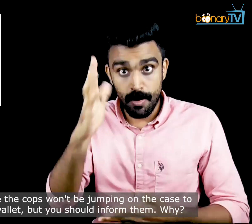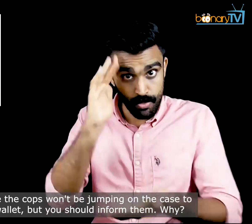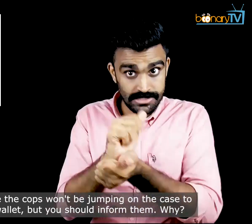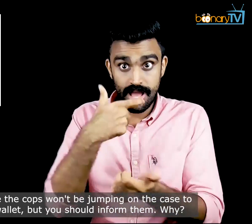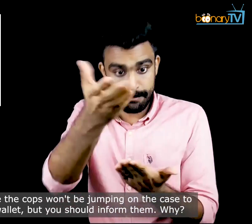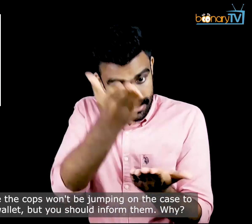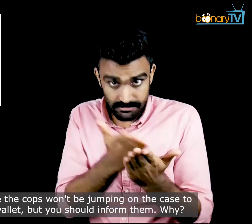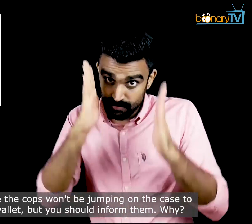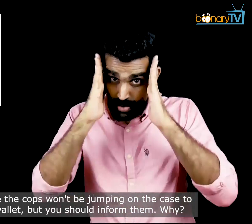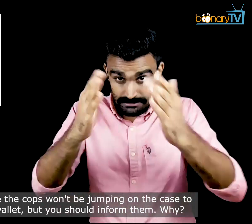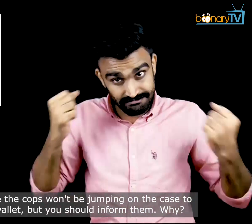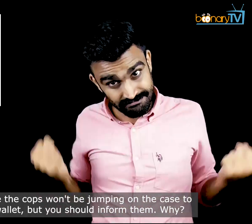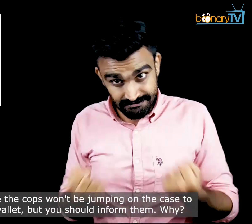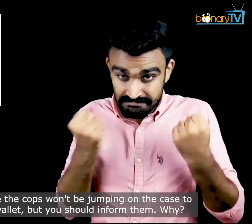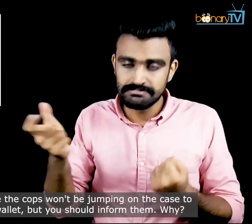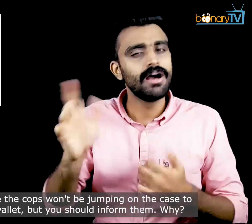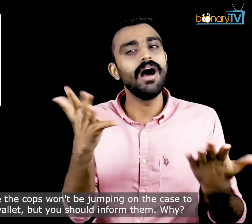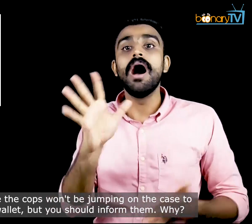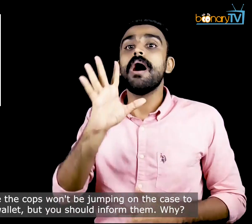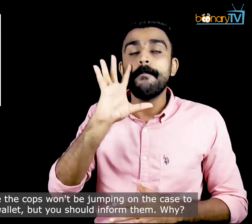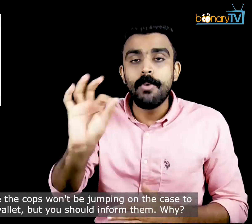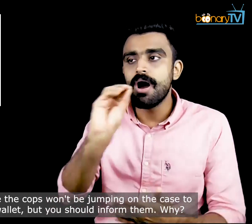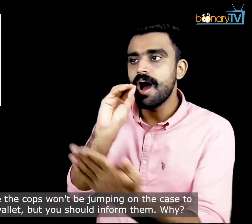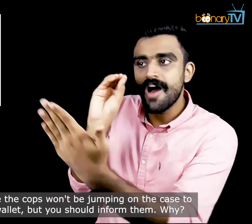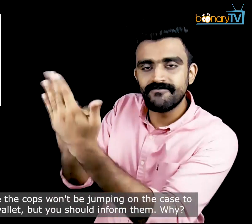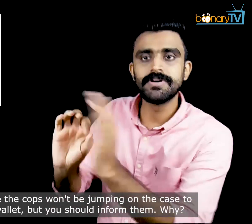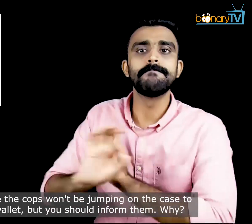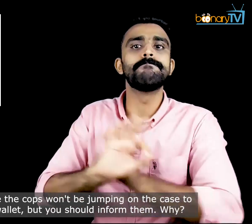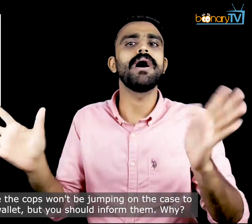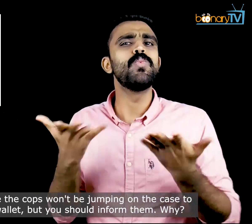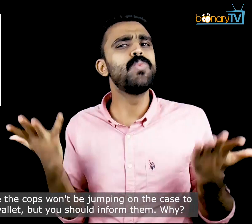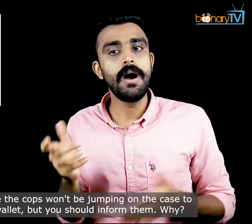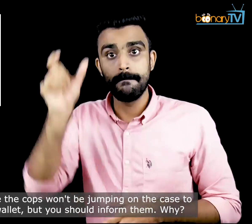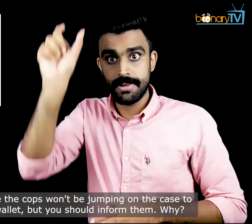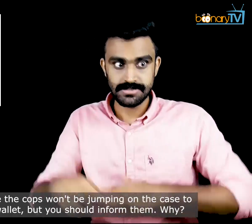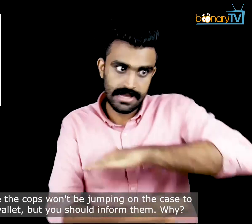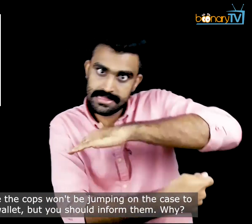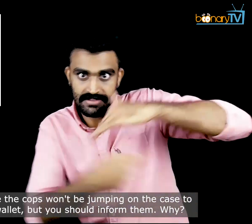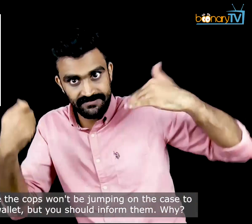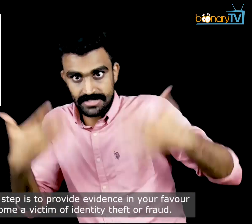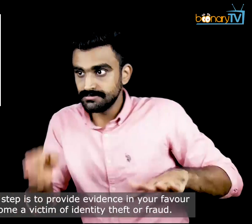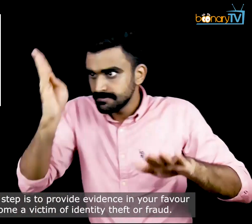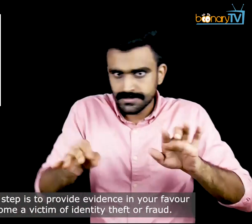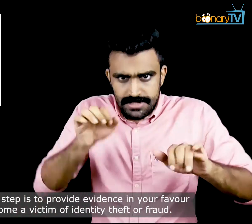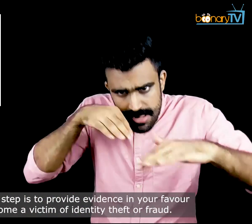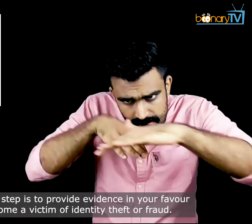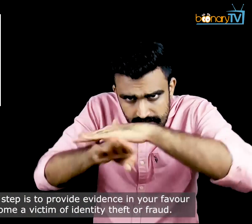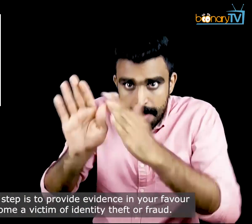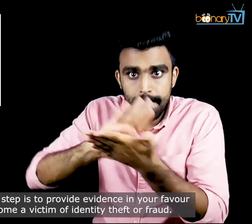be jumping on the case to track down your wallet, but you should inform them. Why? The reason for this step is